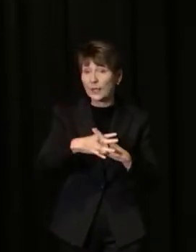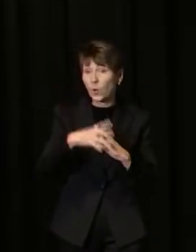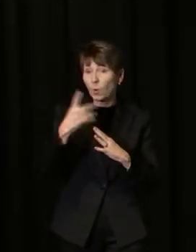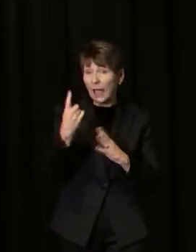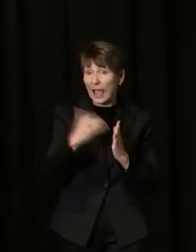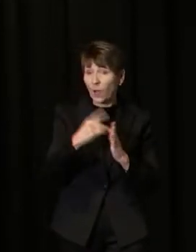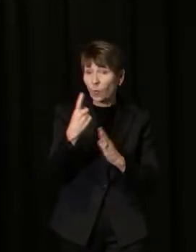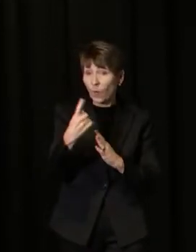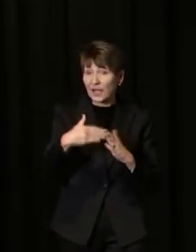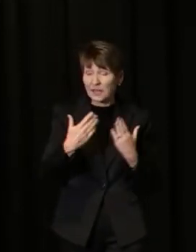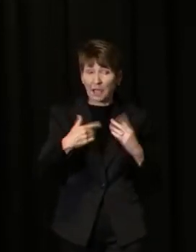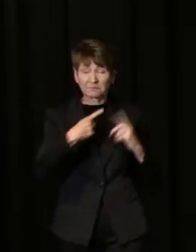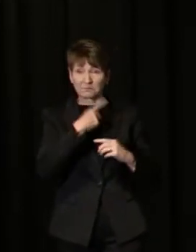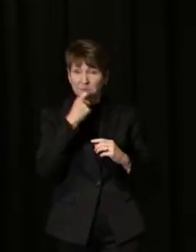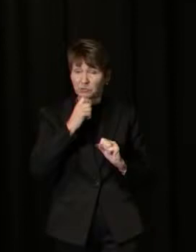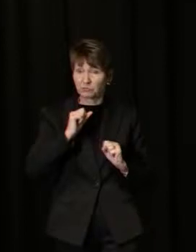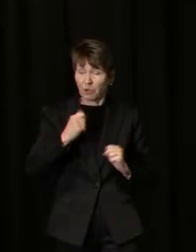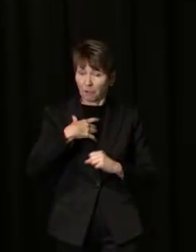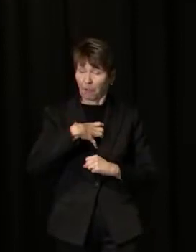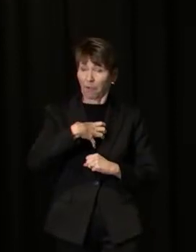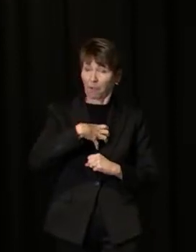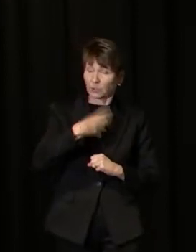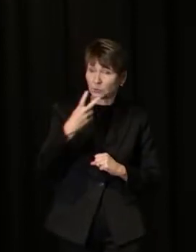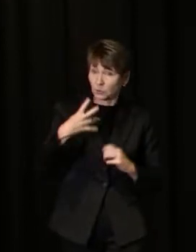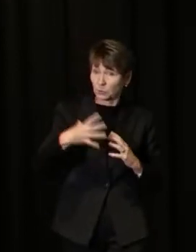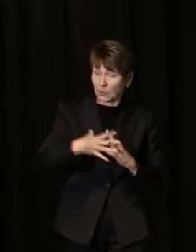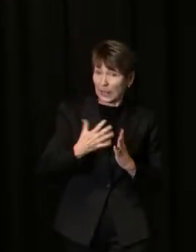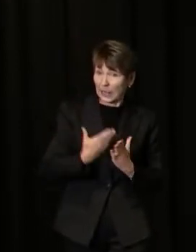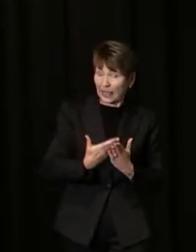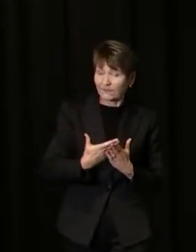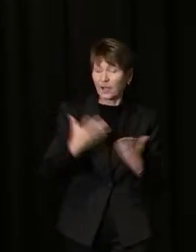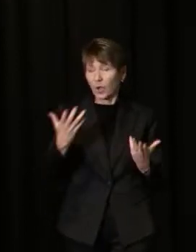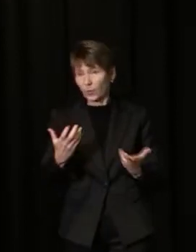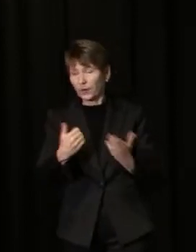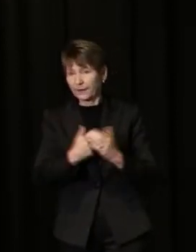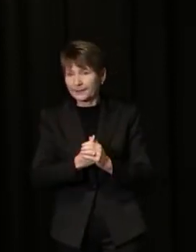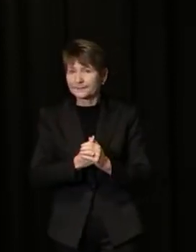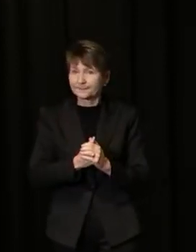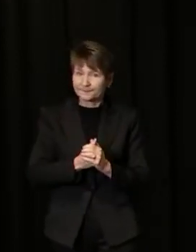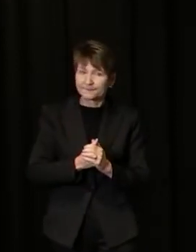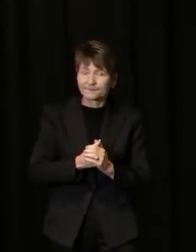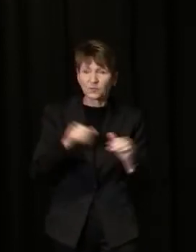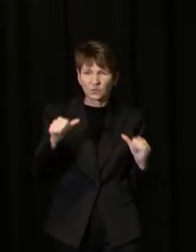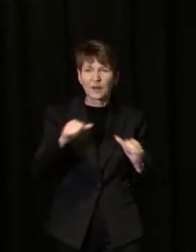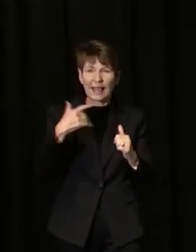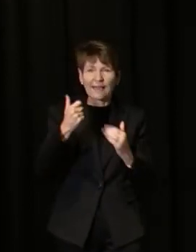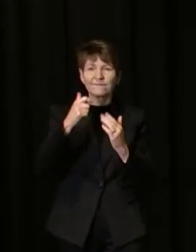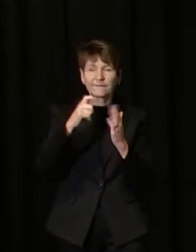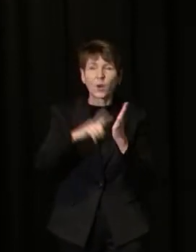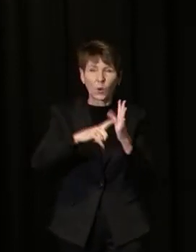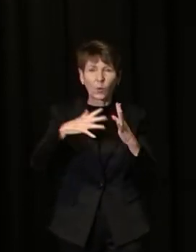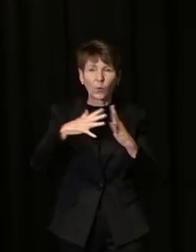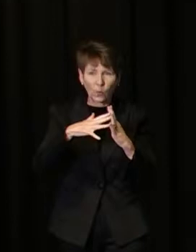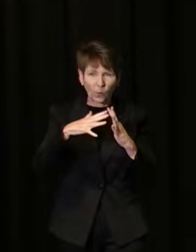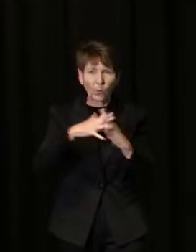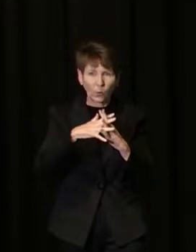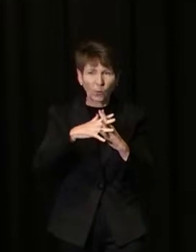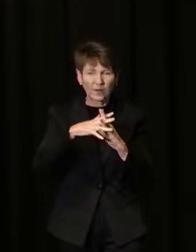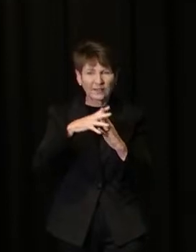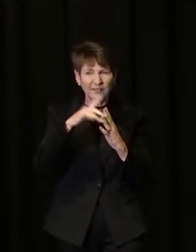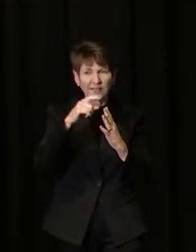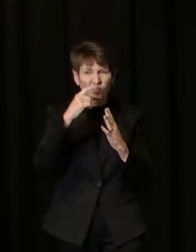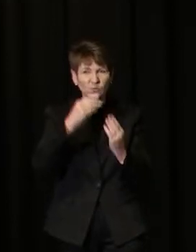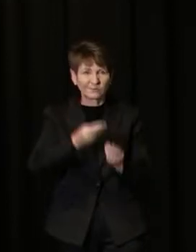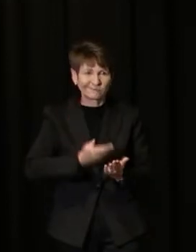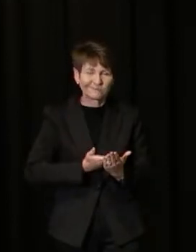Right, very good. Anyway, yes, we will introduce that legislation soon, and we'll be able to talk about that